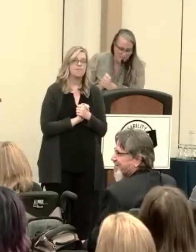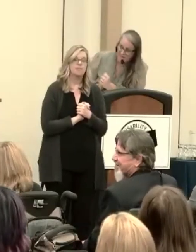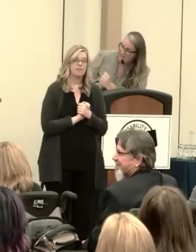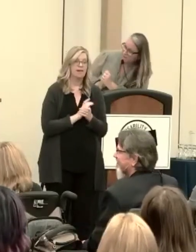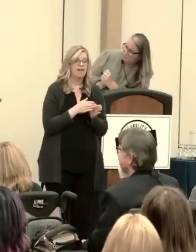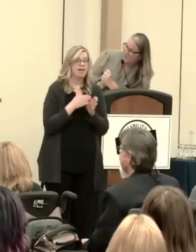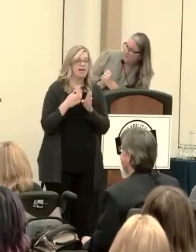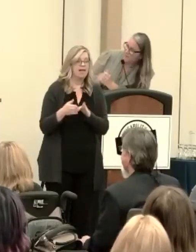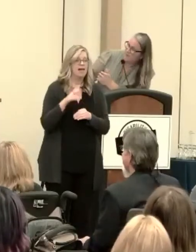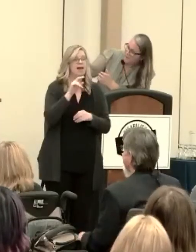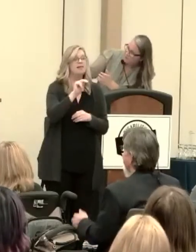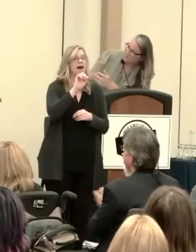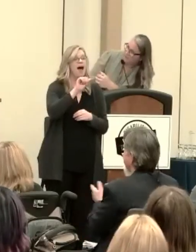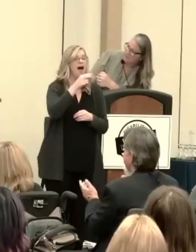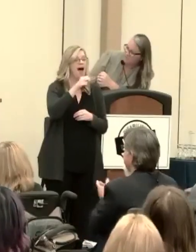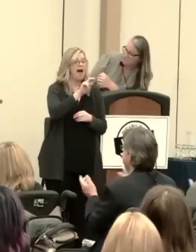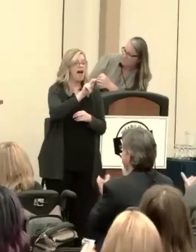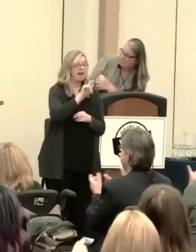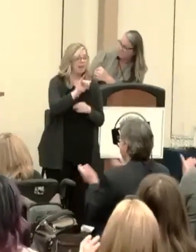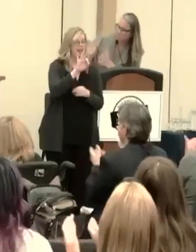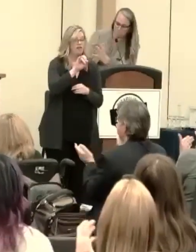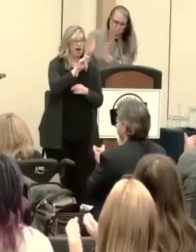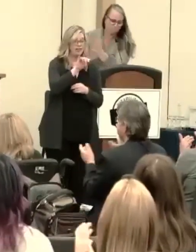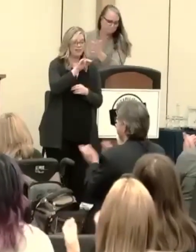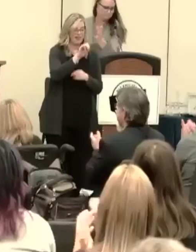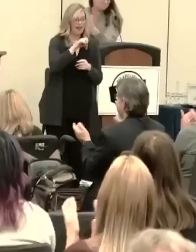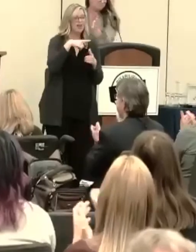Nahani Fontaine from the NDP. Thank you very much for being here.